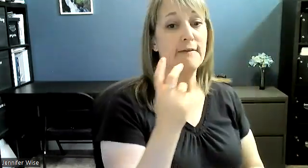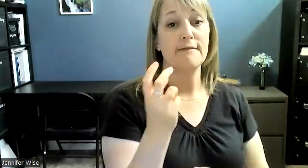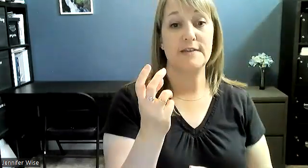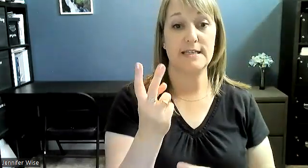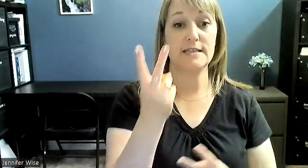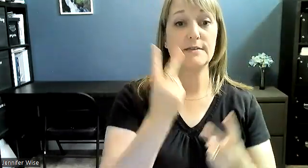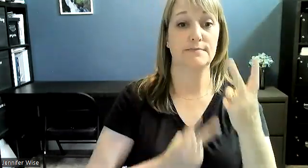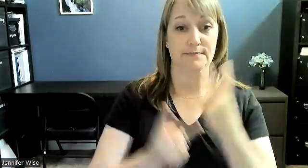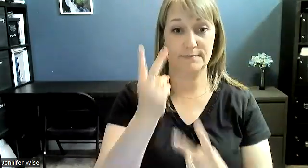Visit.